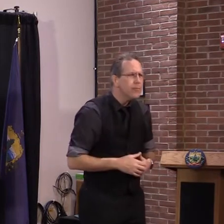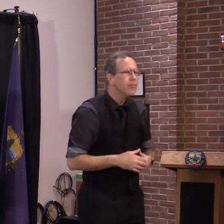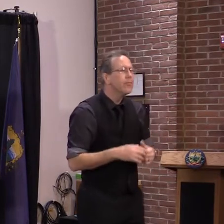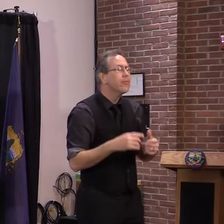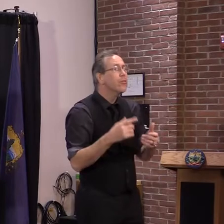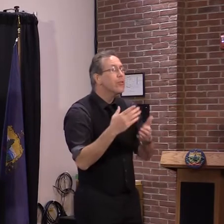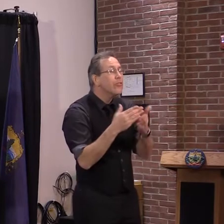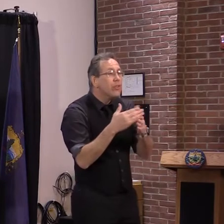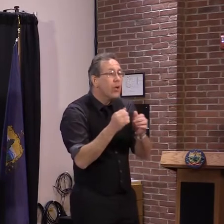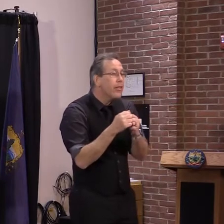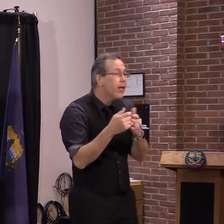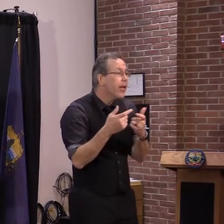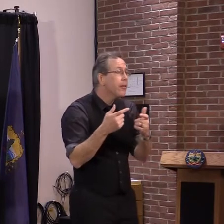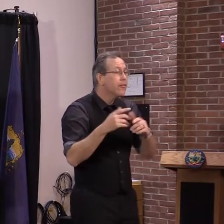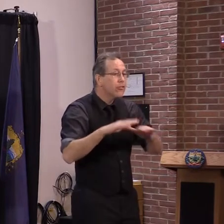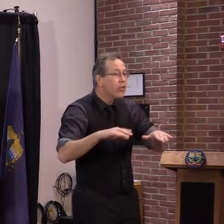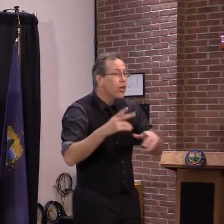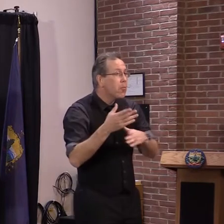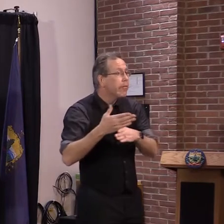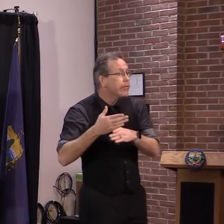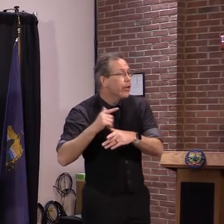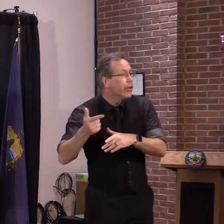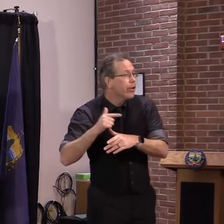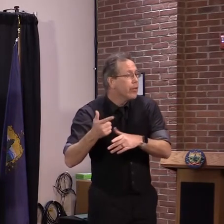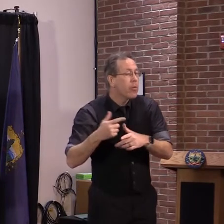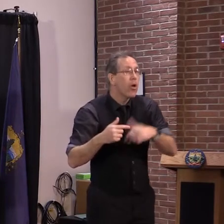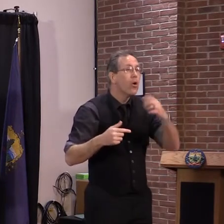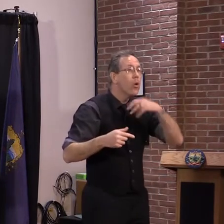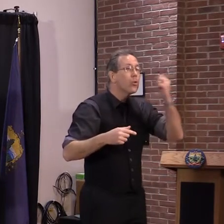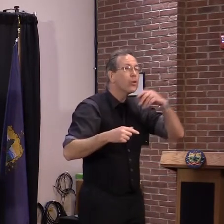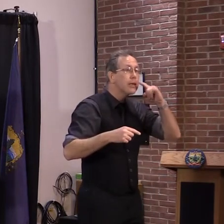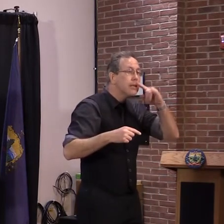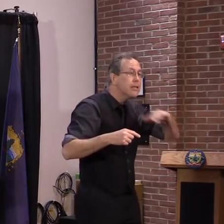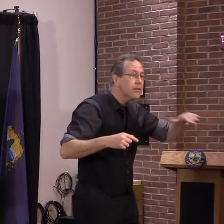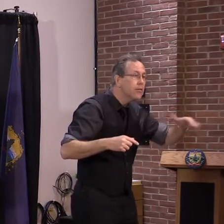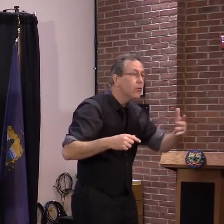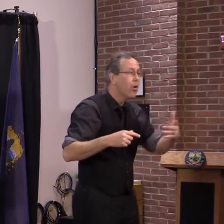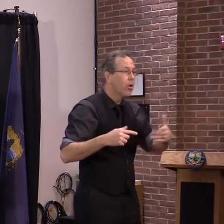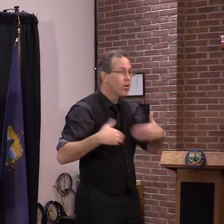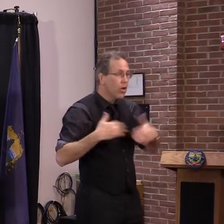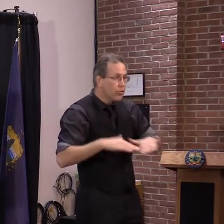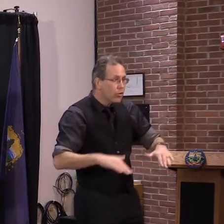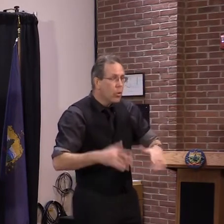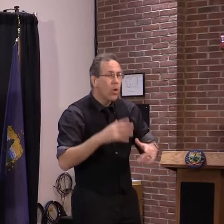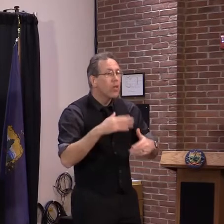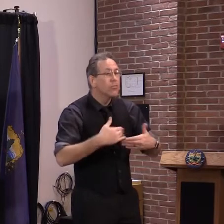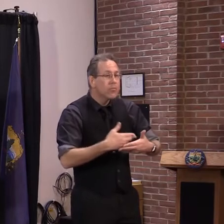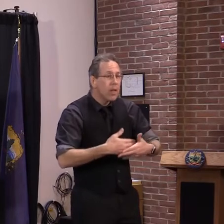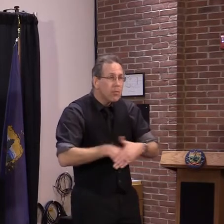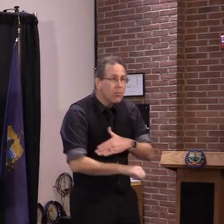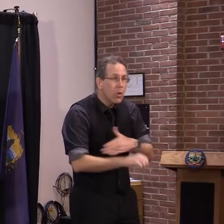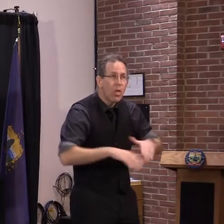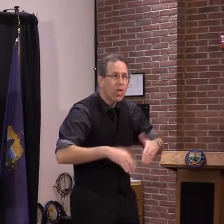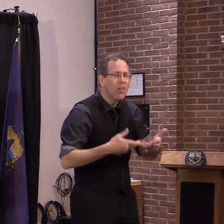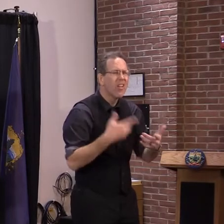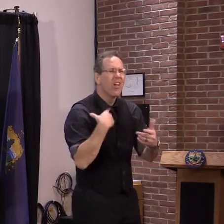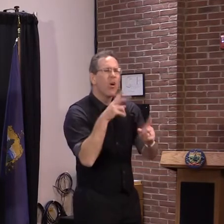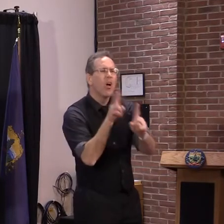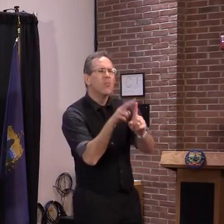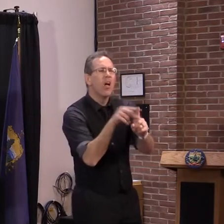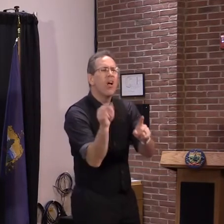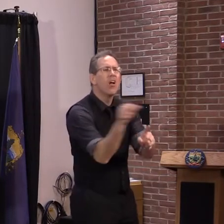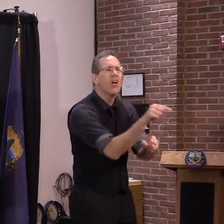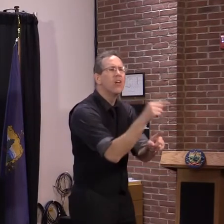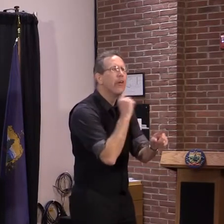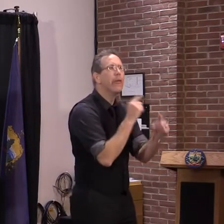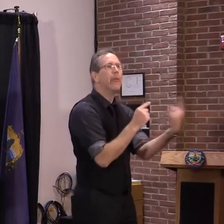families with kids who are older than that, or maybe young workers who are starting their career who don't have children yet. So we're excited again to be debating the